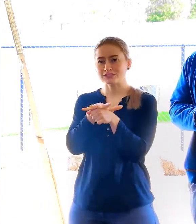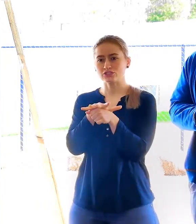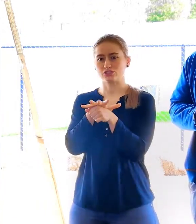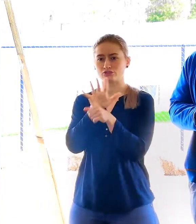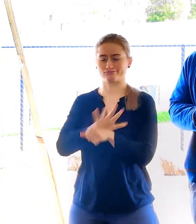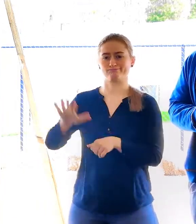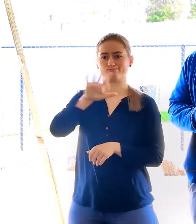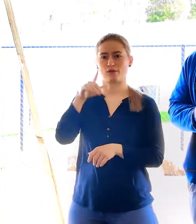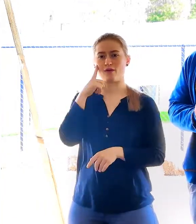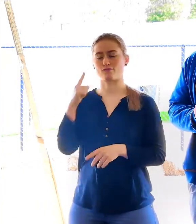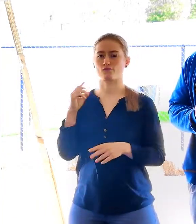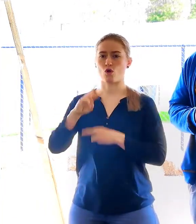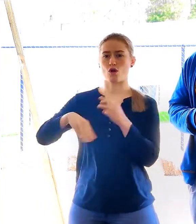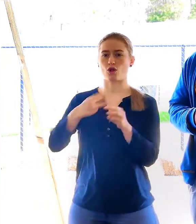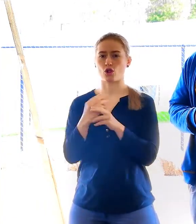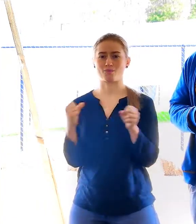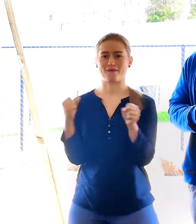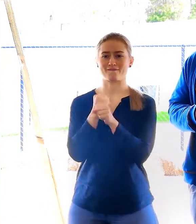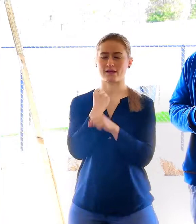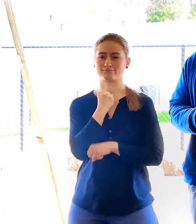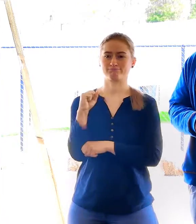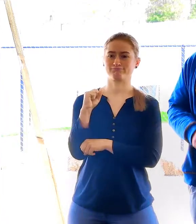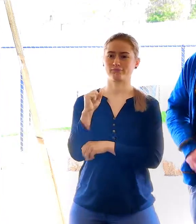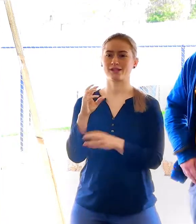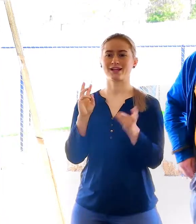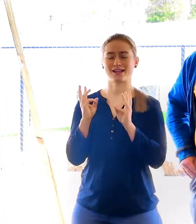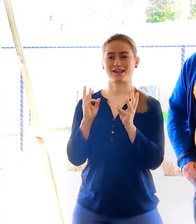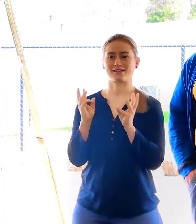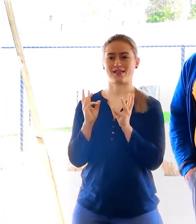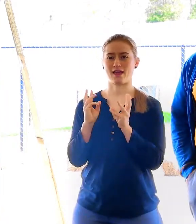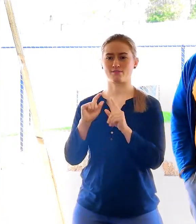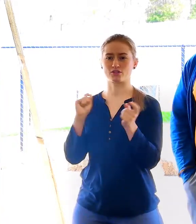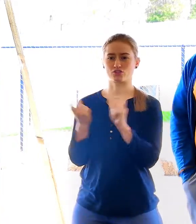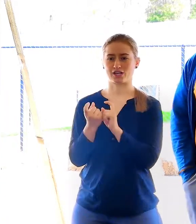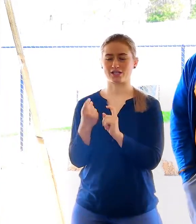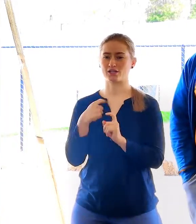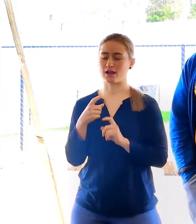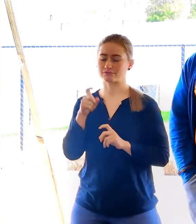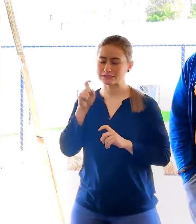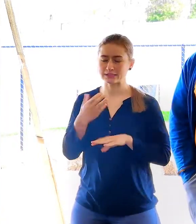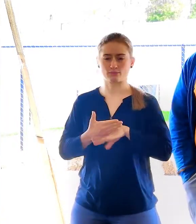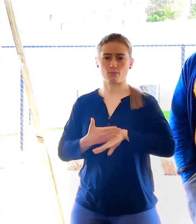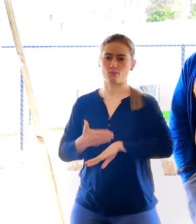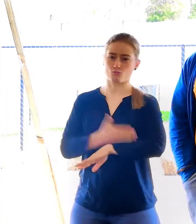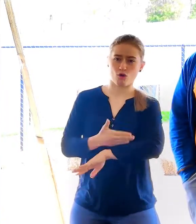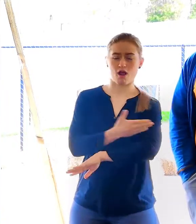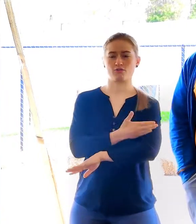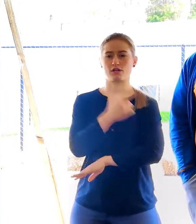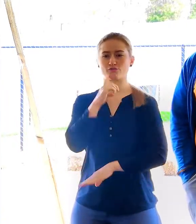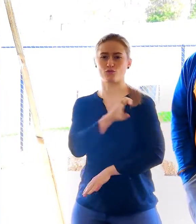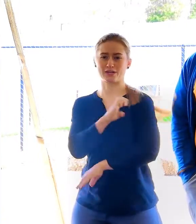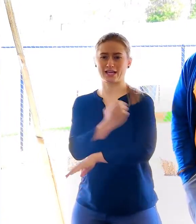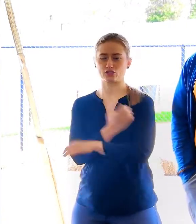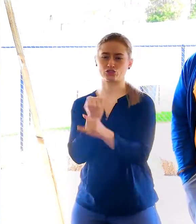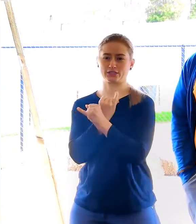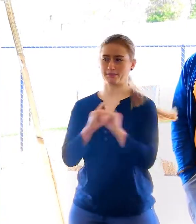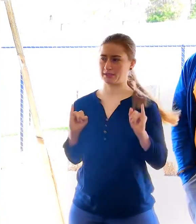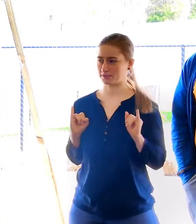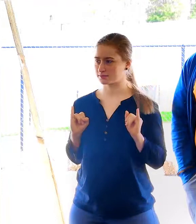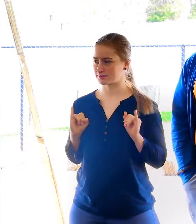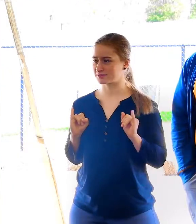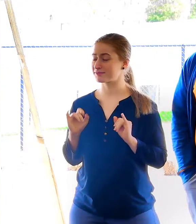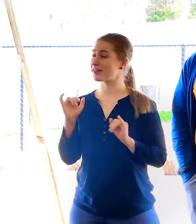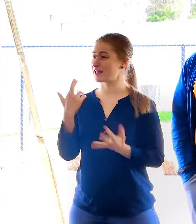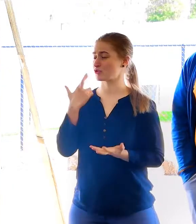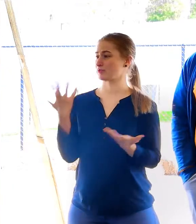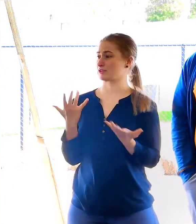our global fight against climate change and our needed progress toward energy independence. And that's why we're